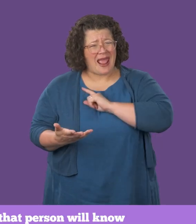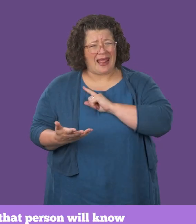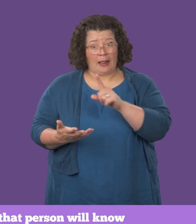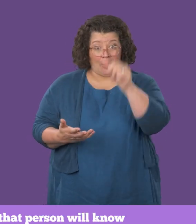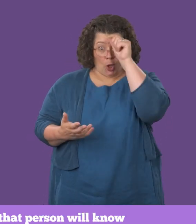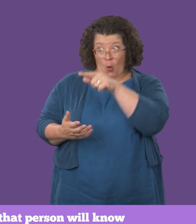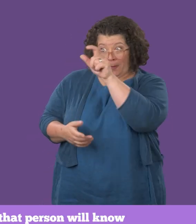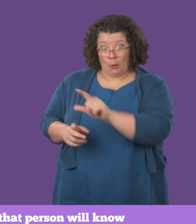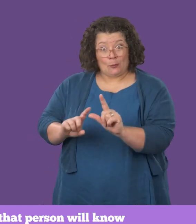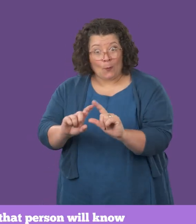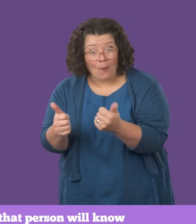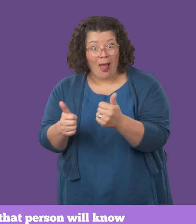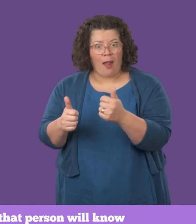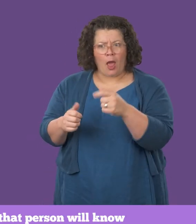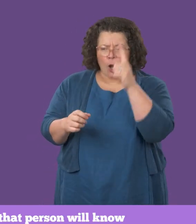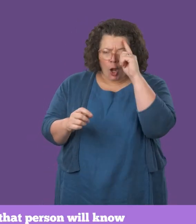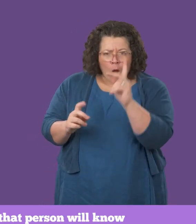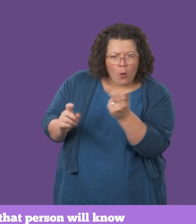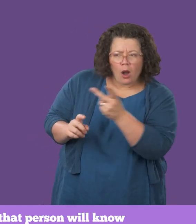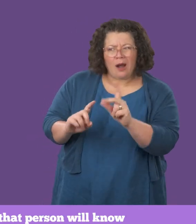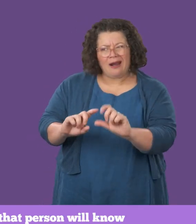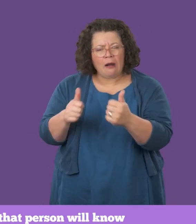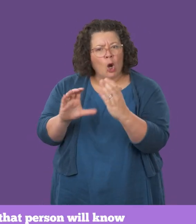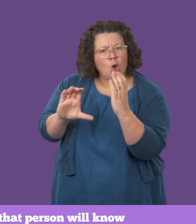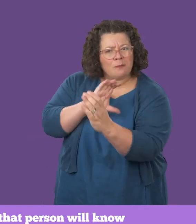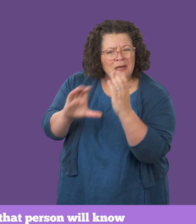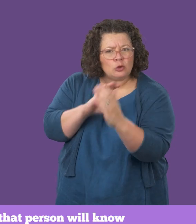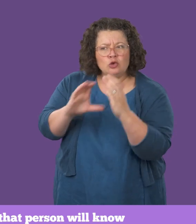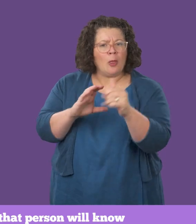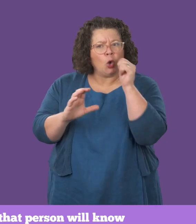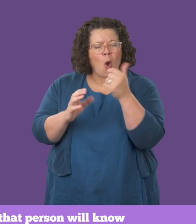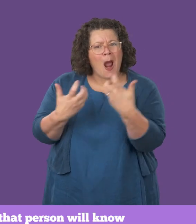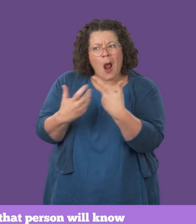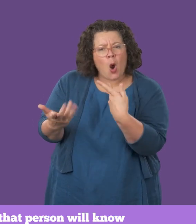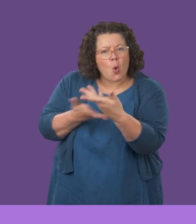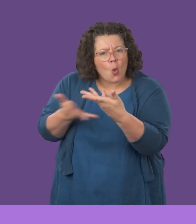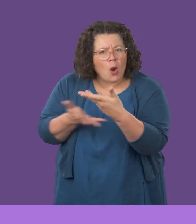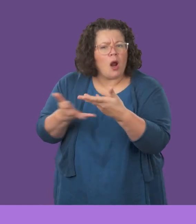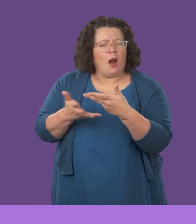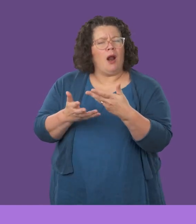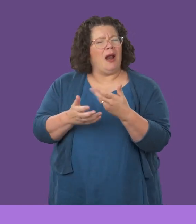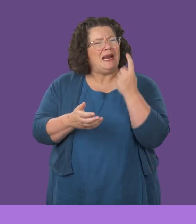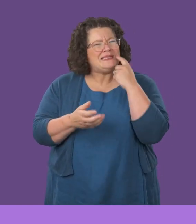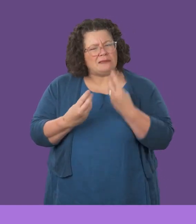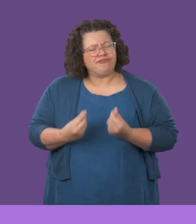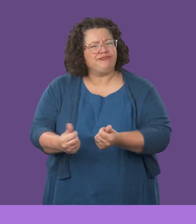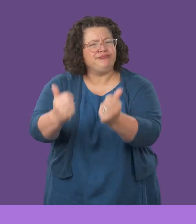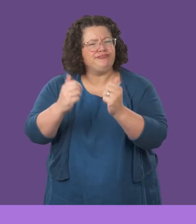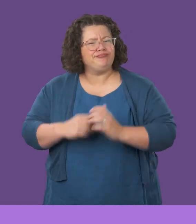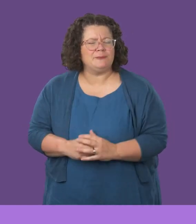them and the person will know the advocate, and things like communication will make it better. The